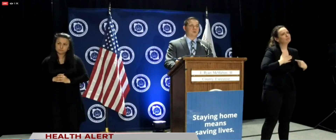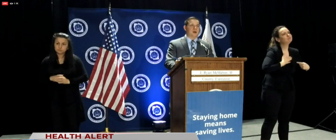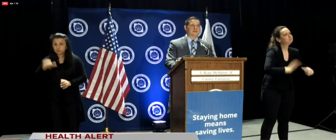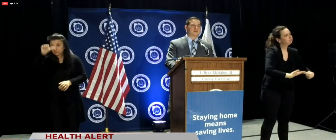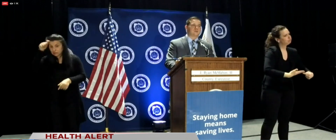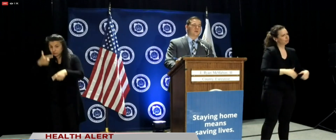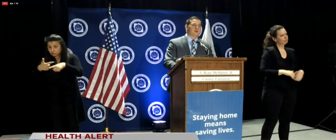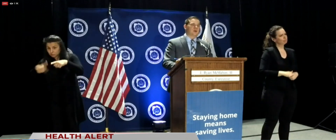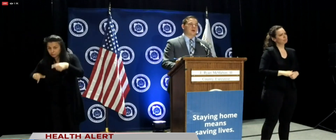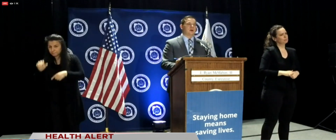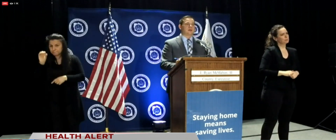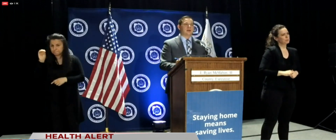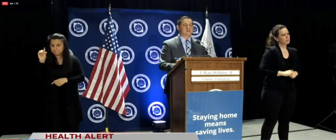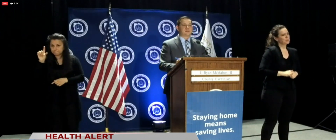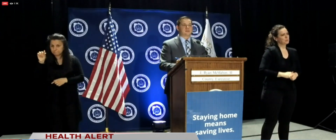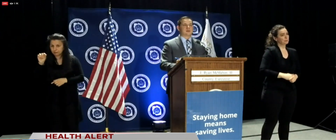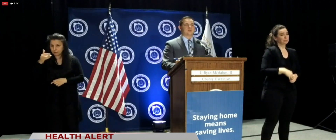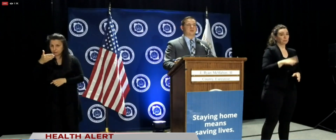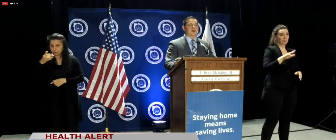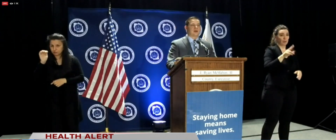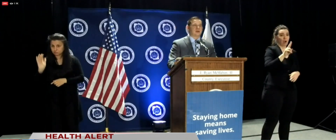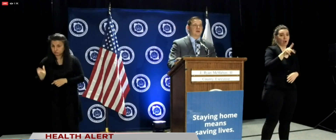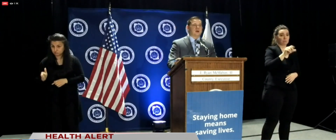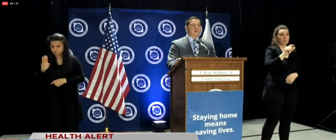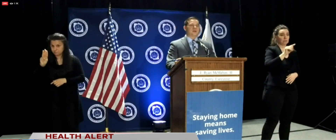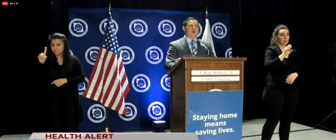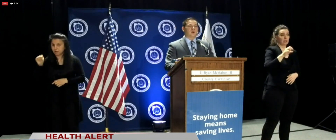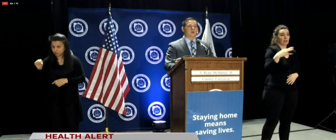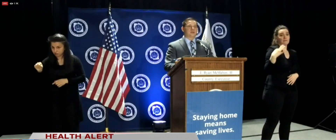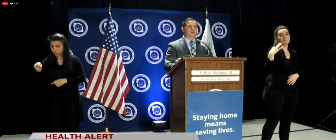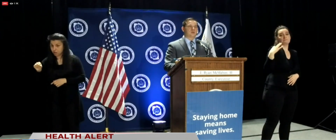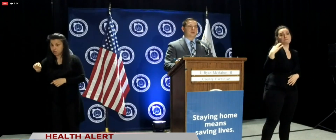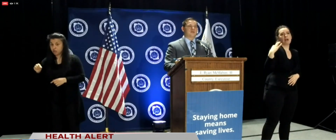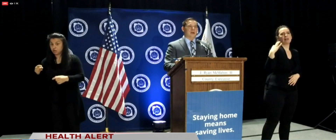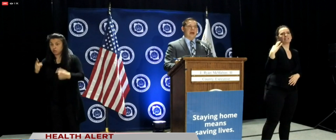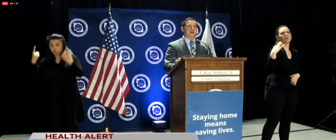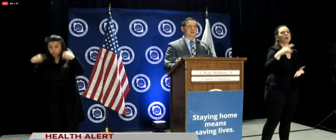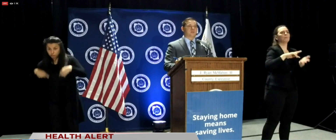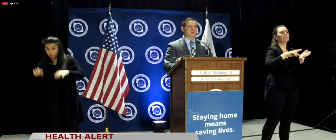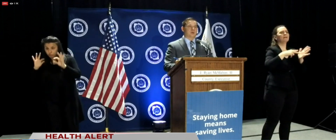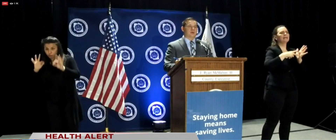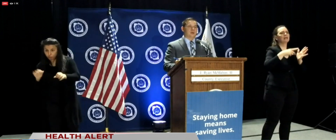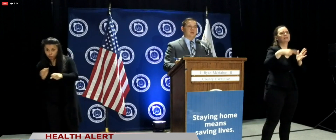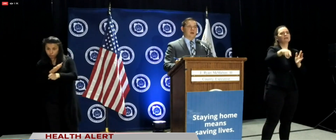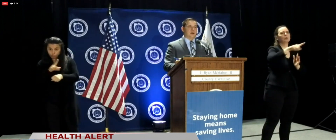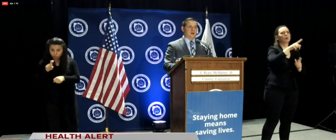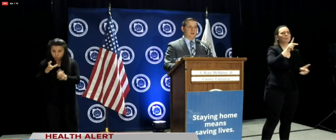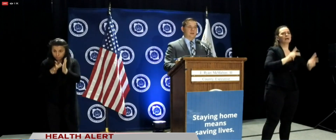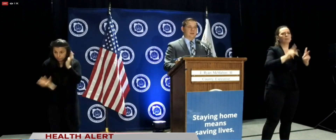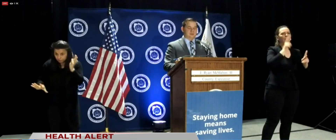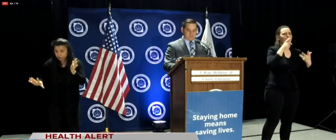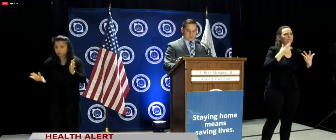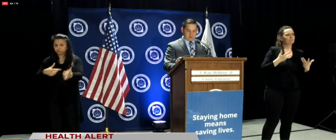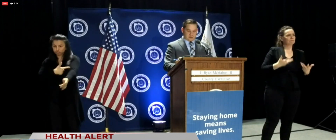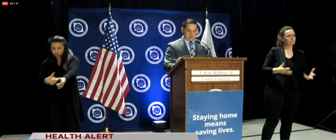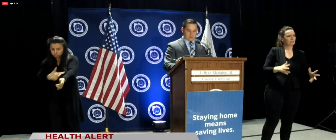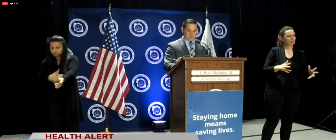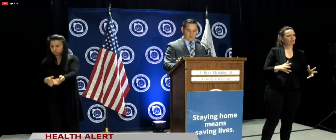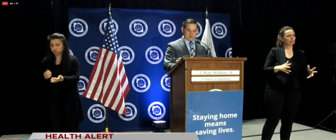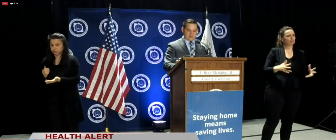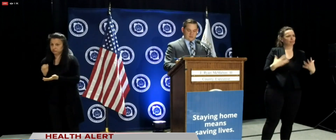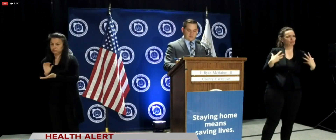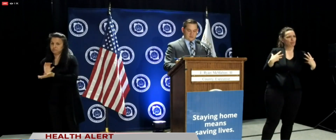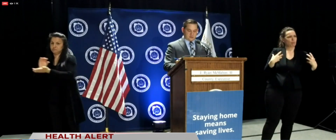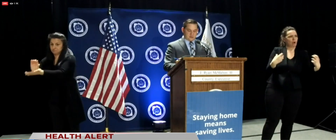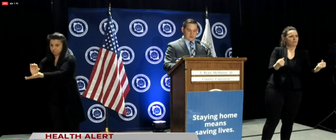if you're a positive case. This is something that a way that only you can give back at this point. That's something that we